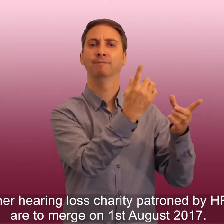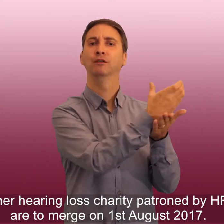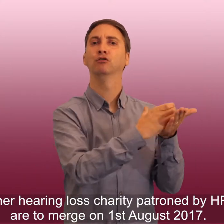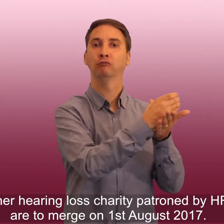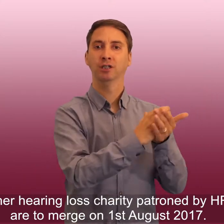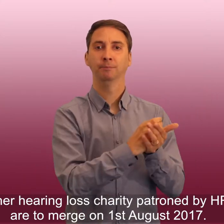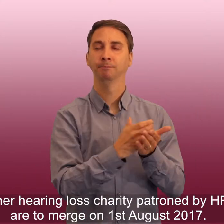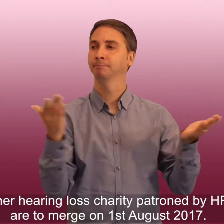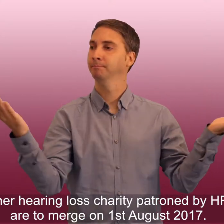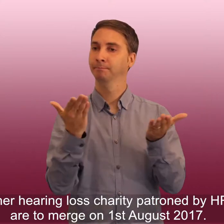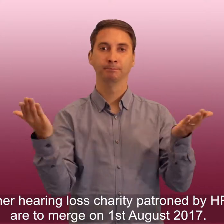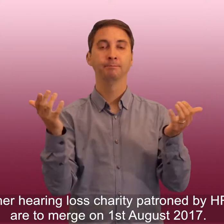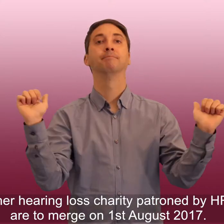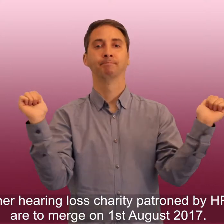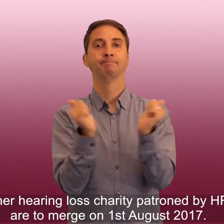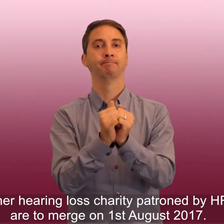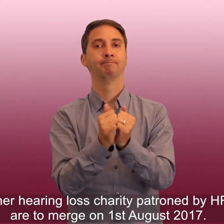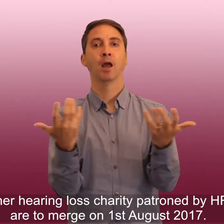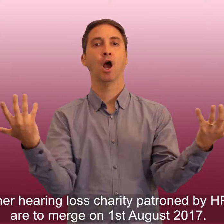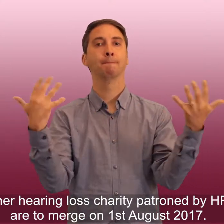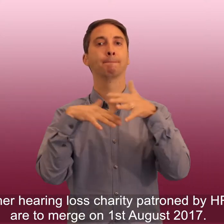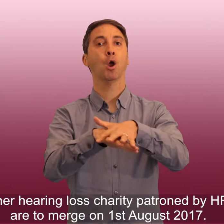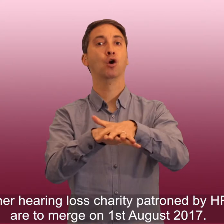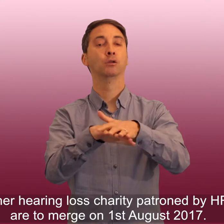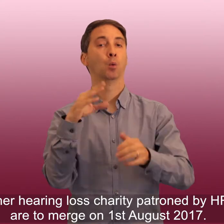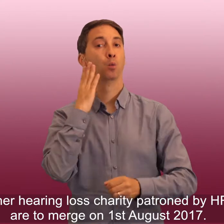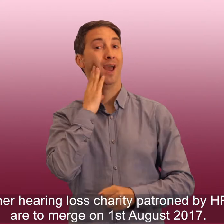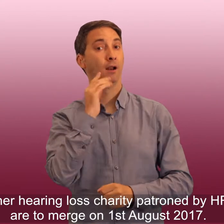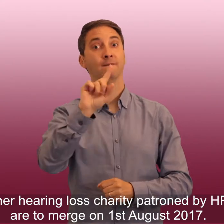patroned by Her Royal Highness, are to merge on the 1st of August 2017.